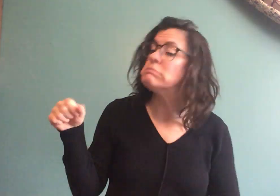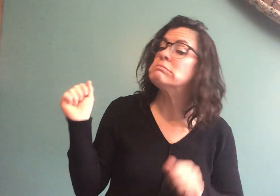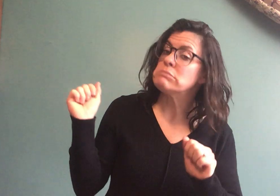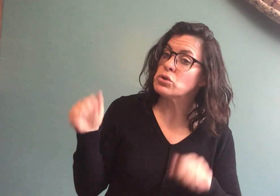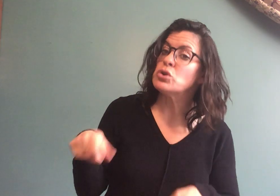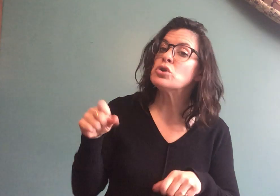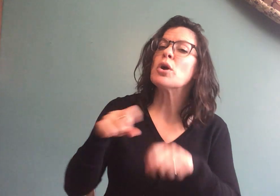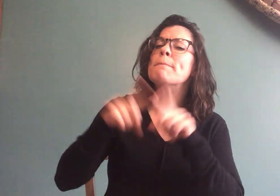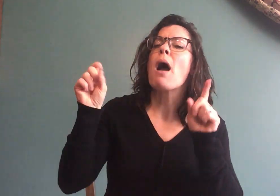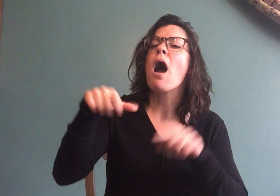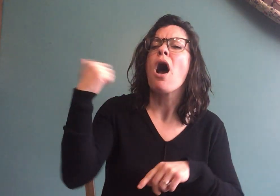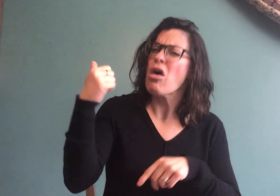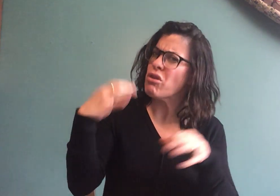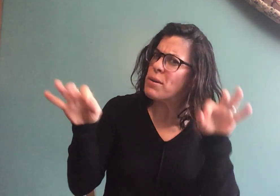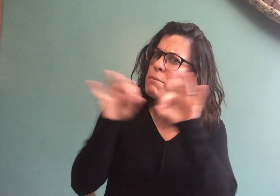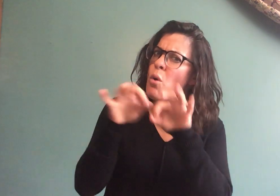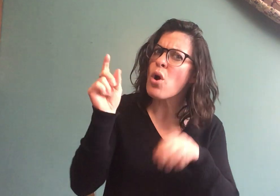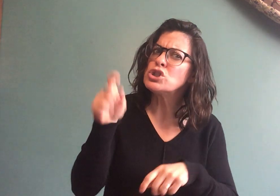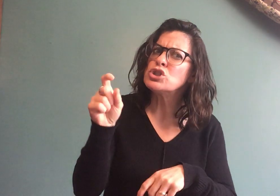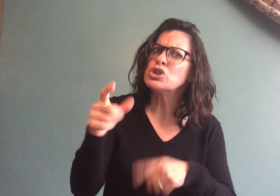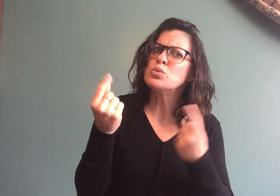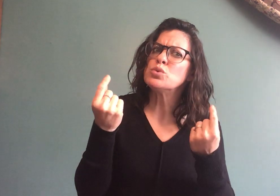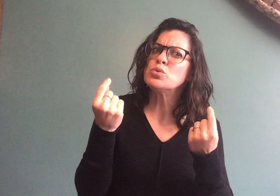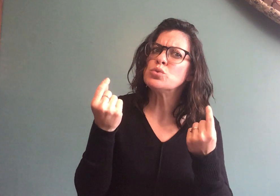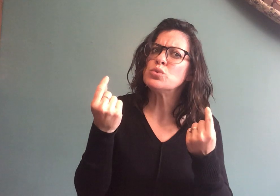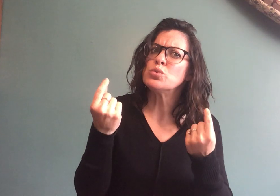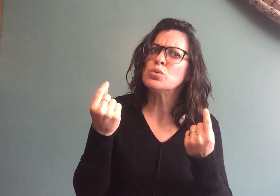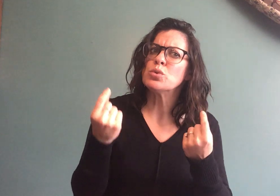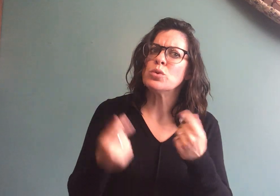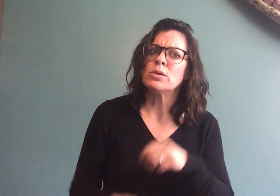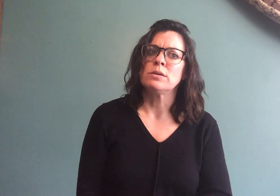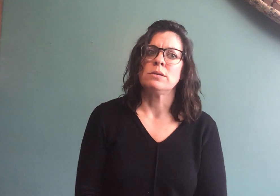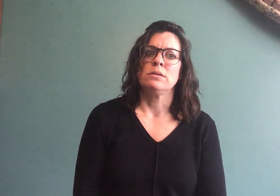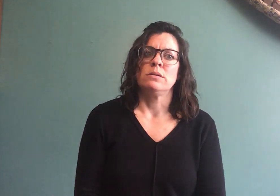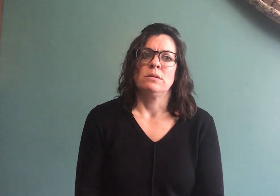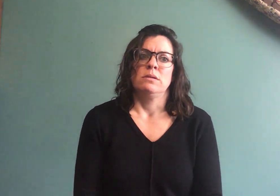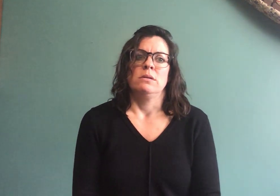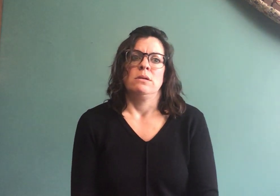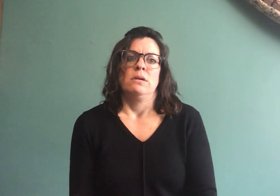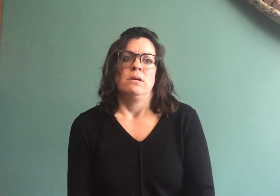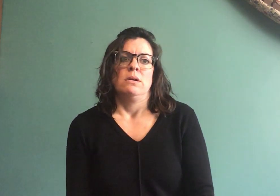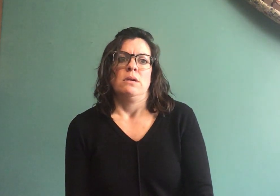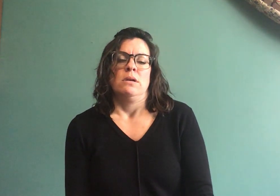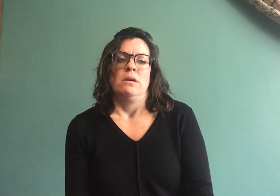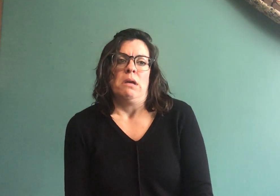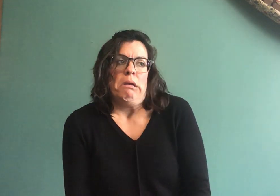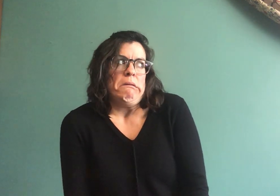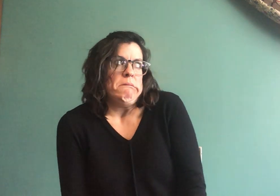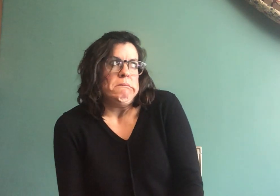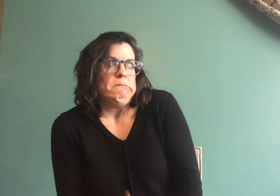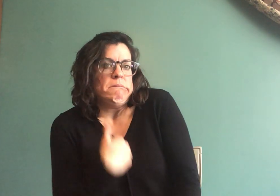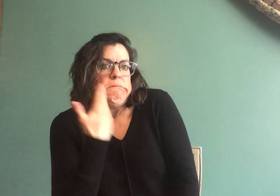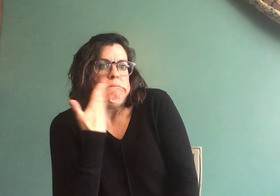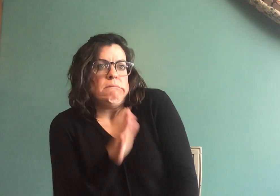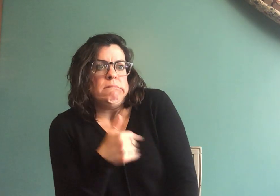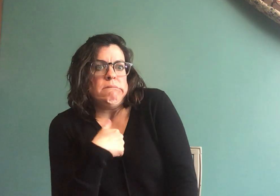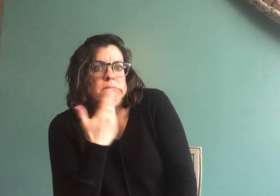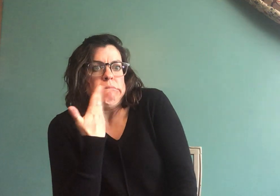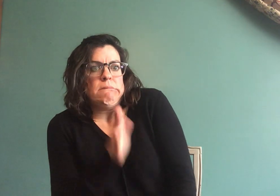I don't really have nothing to say. Malachi said it all. No, he didn't. He didn't. No.